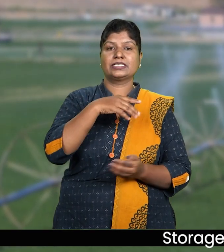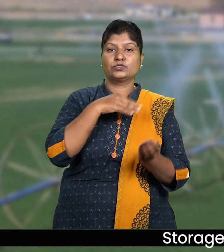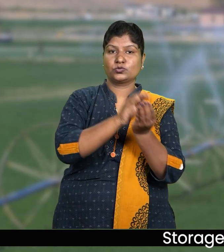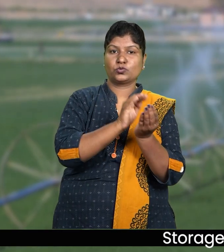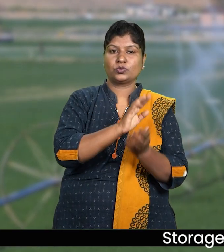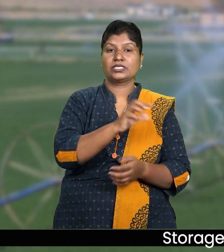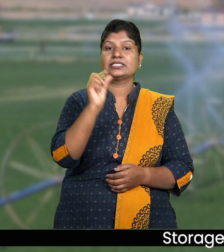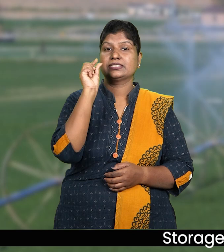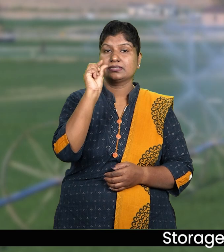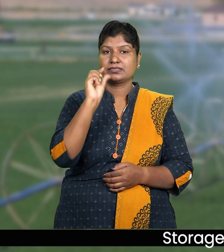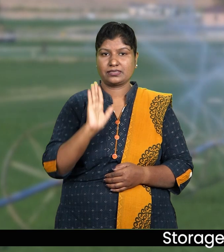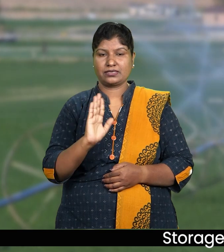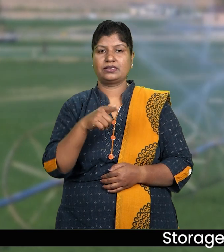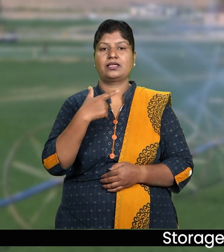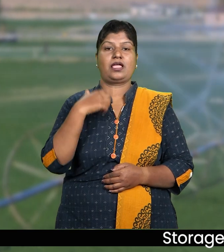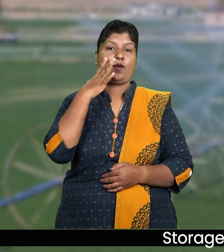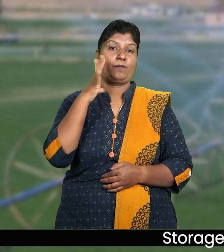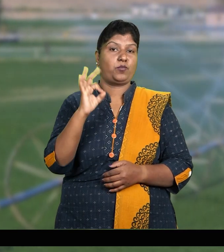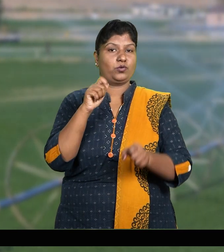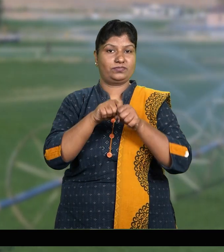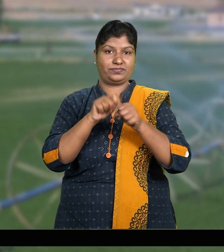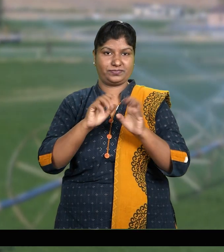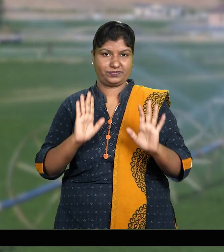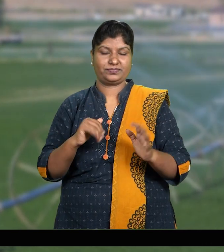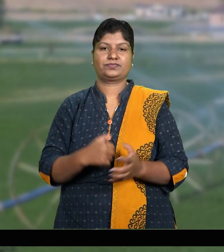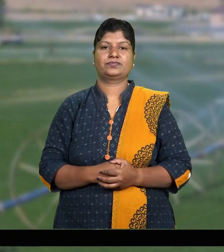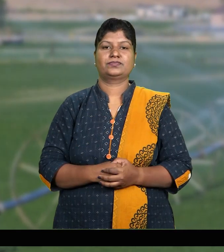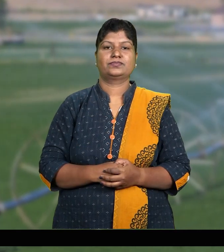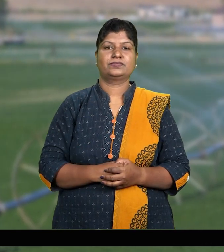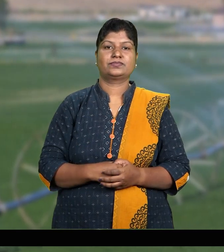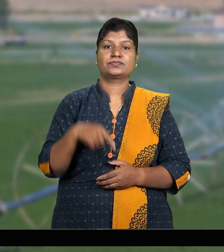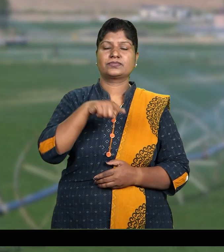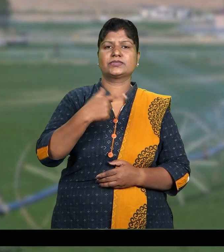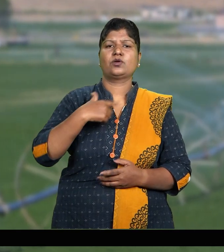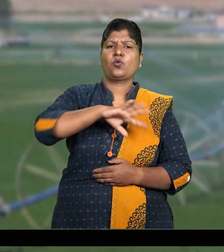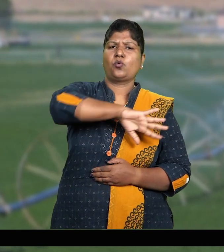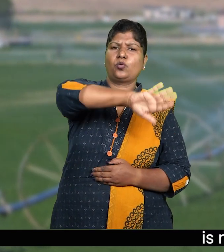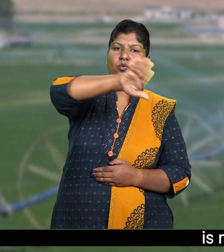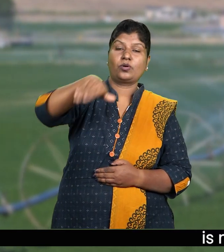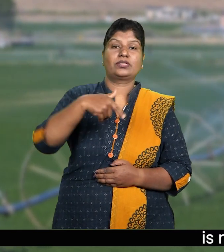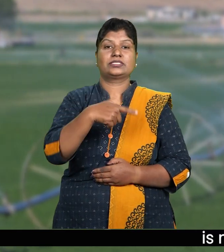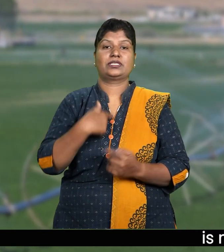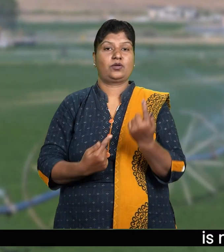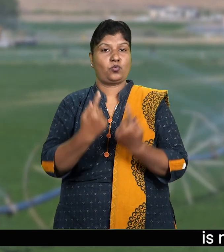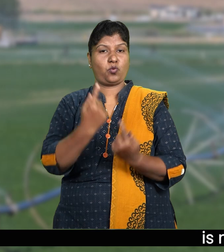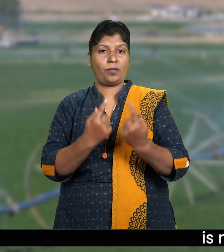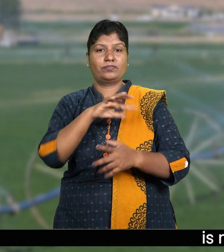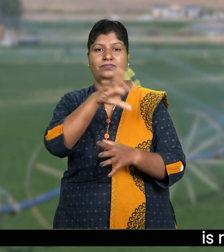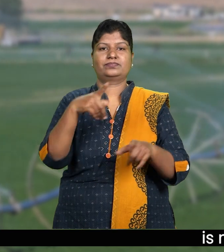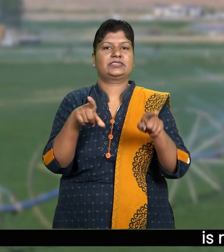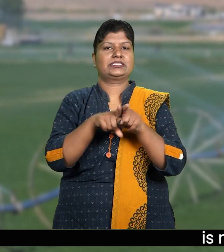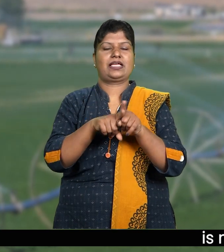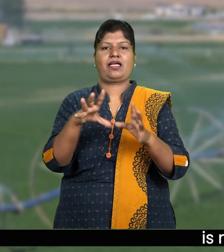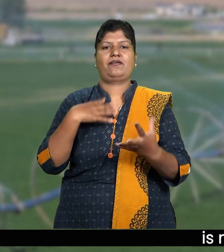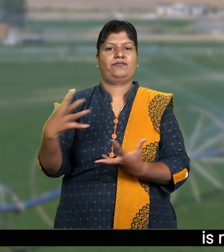Storage of grains is an important task because the entire crop is not consumed at